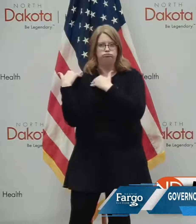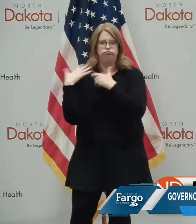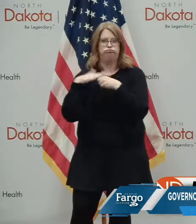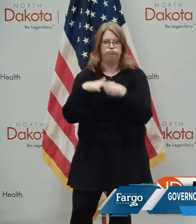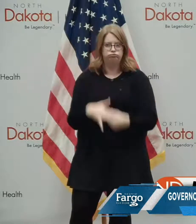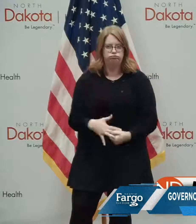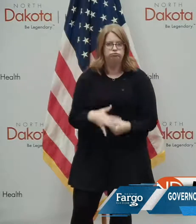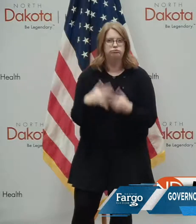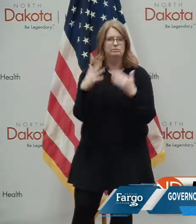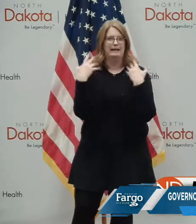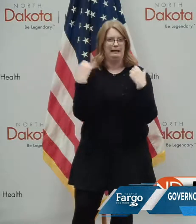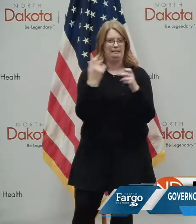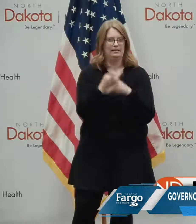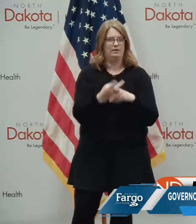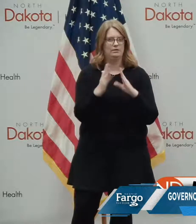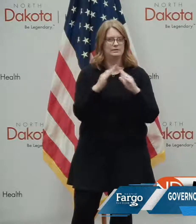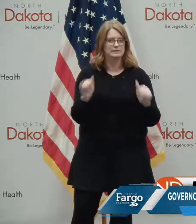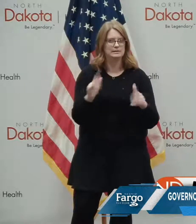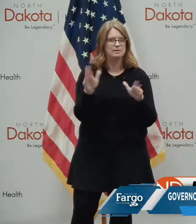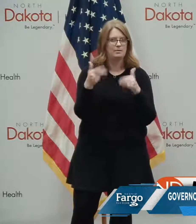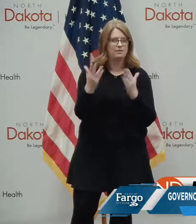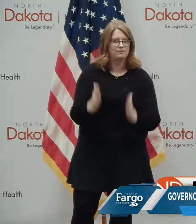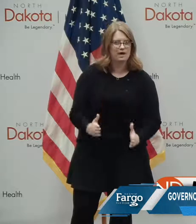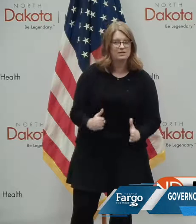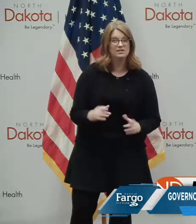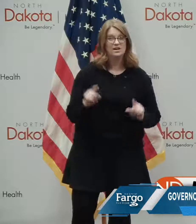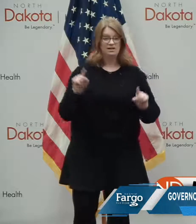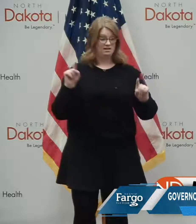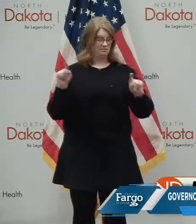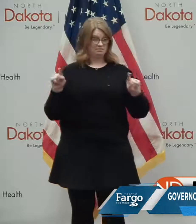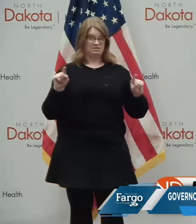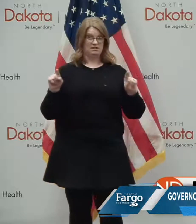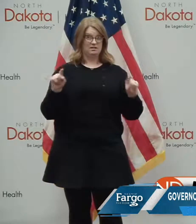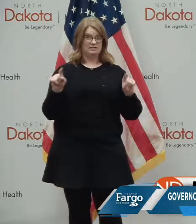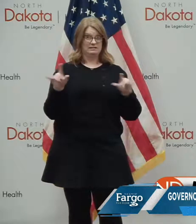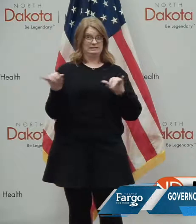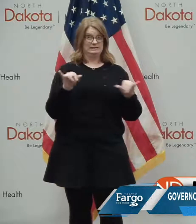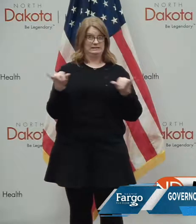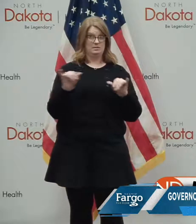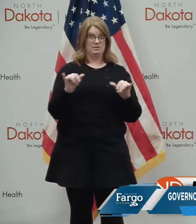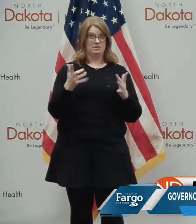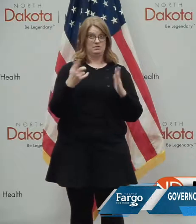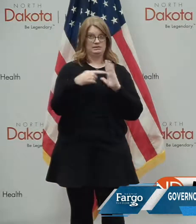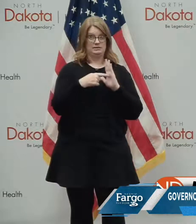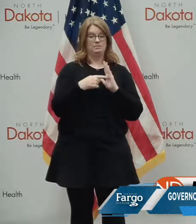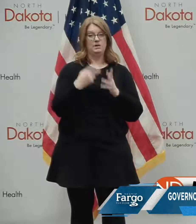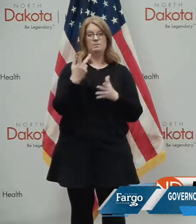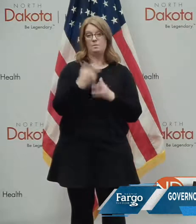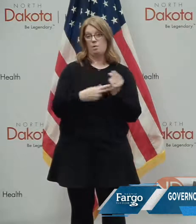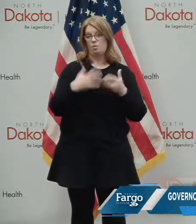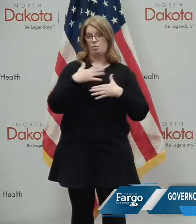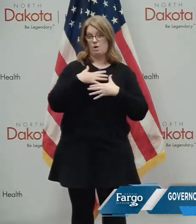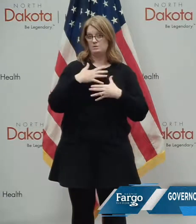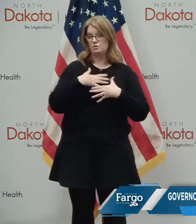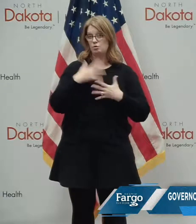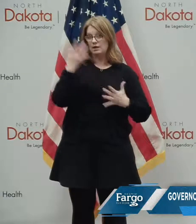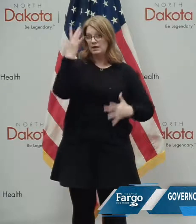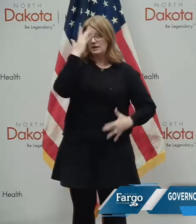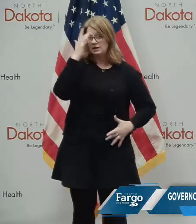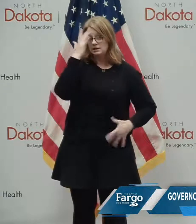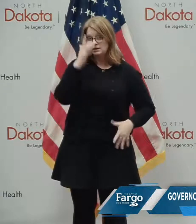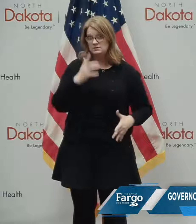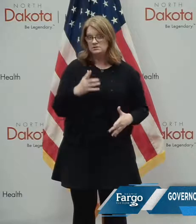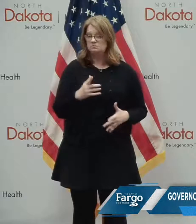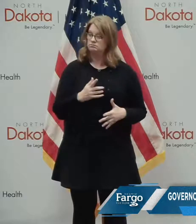providers. Also, the flu and COVID have very similar symptoms. They're both respiratory illnesses. It will be very difficult to tell